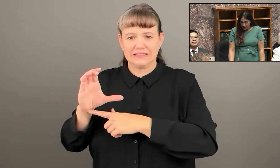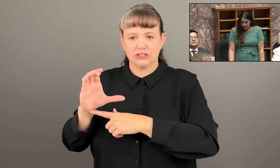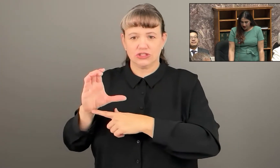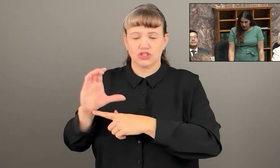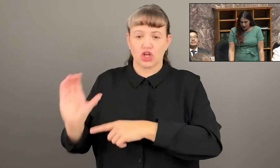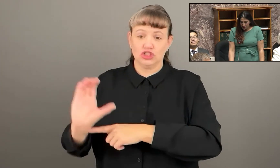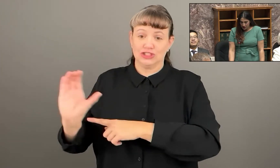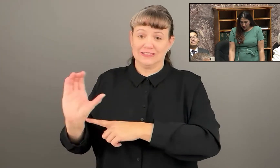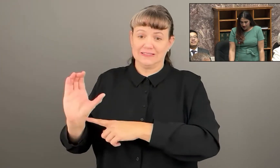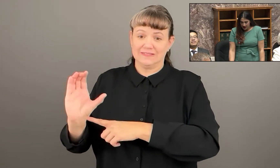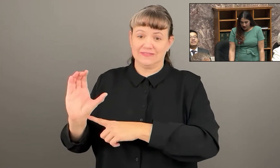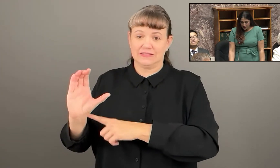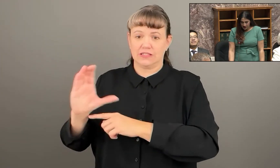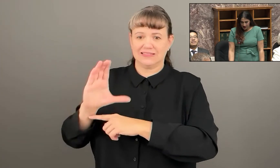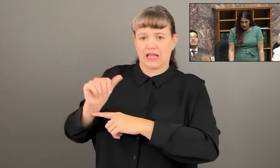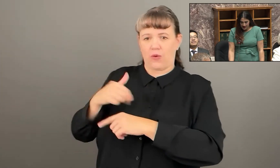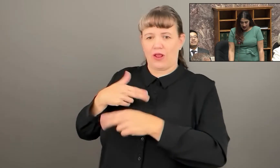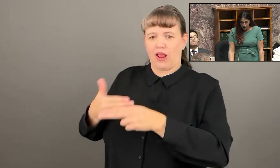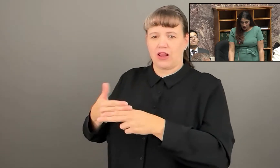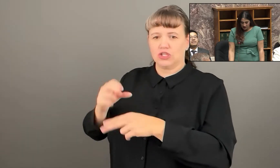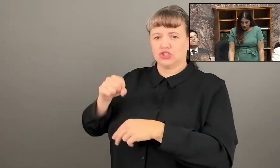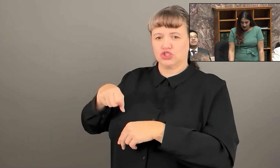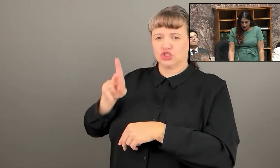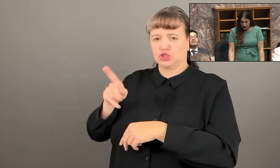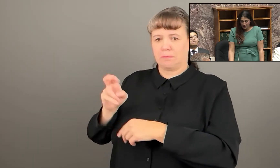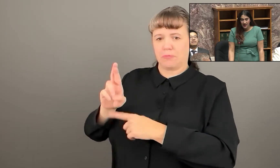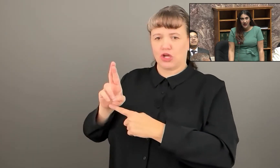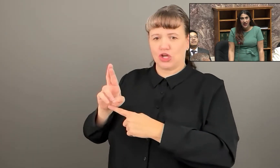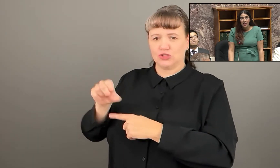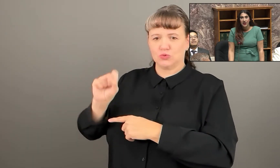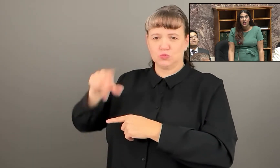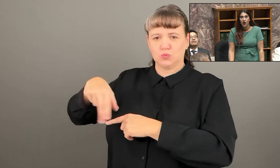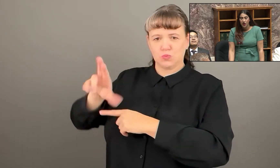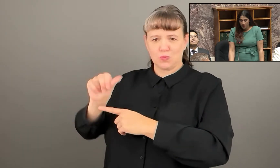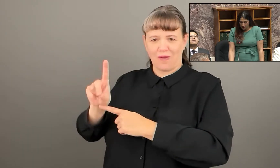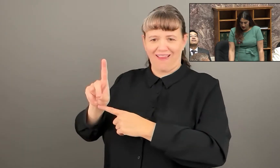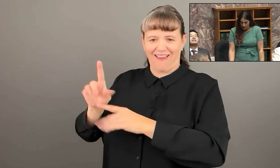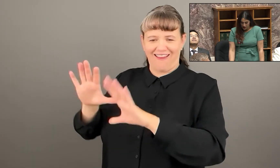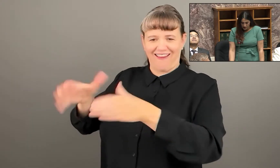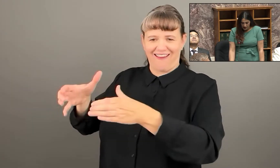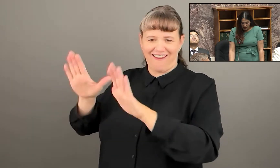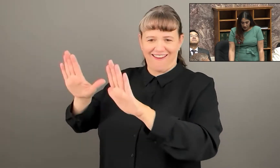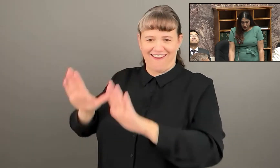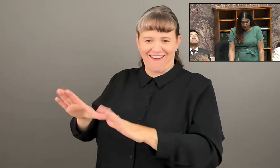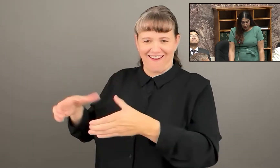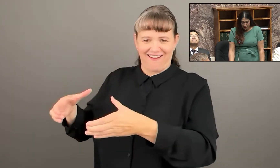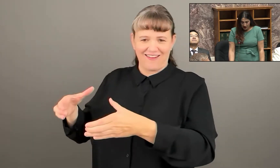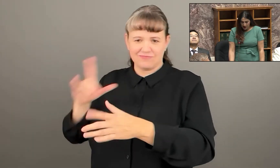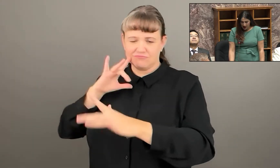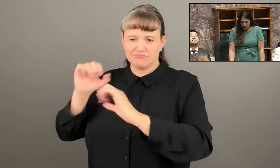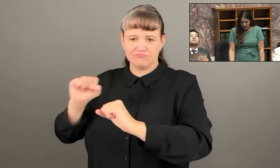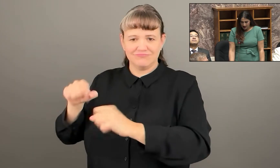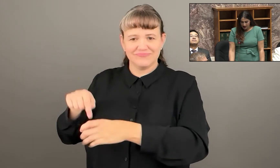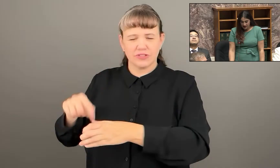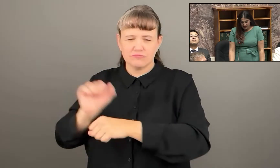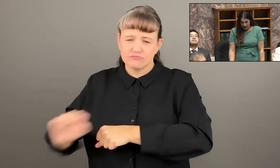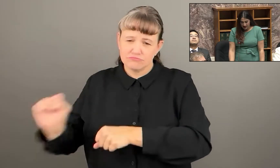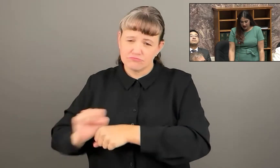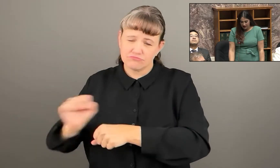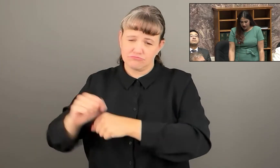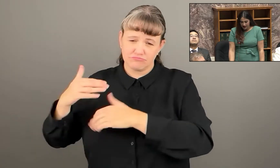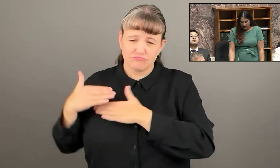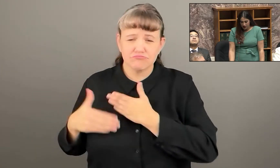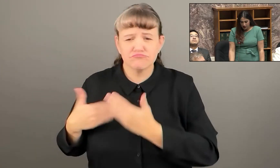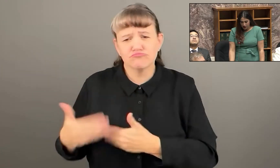Victoria today for the 2025 Conservative CA Conference, they are a dedicated and hard-working group, particularly behind the